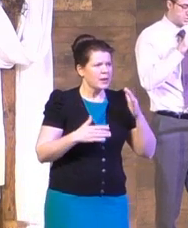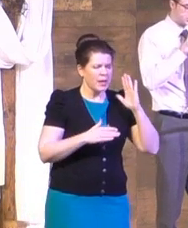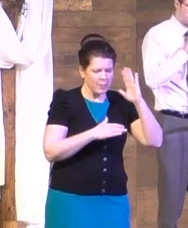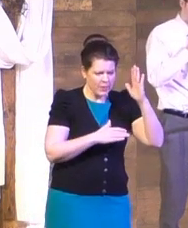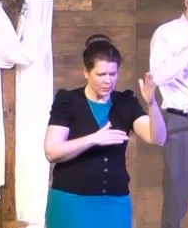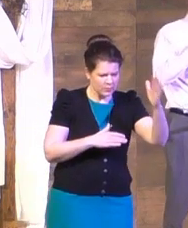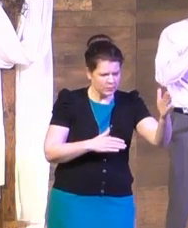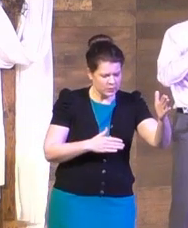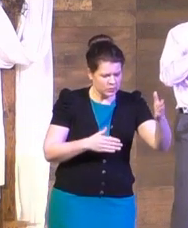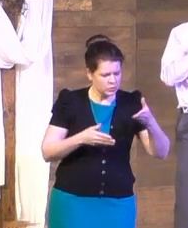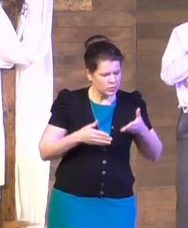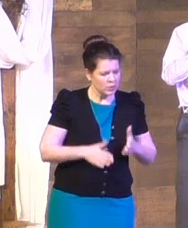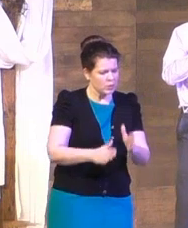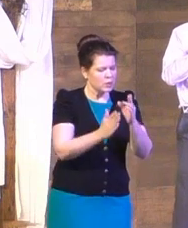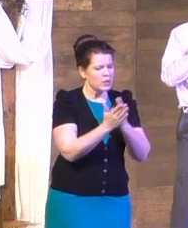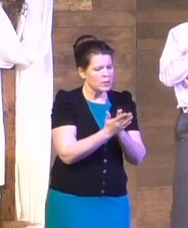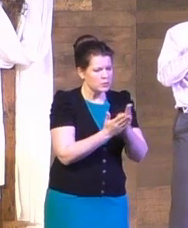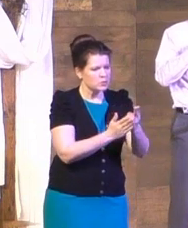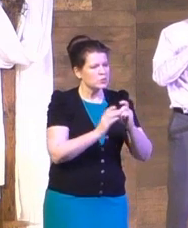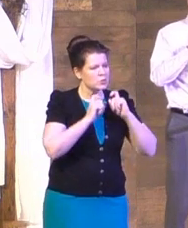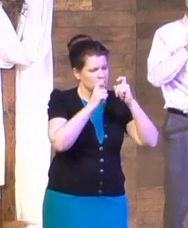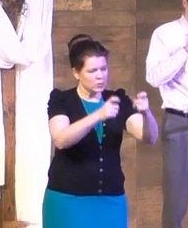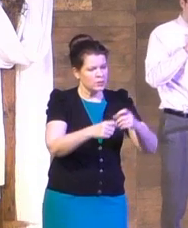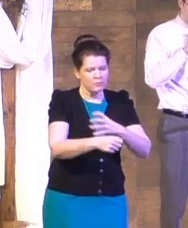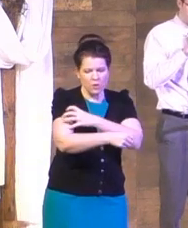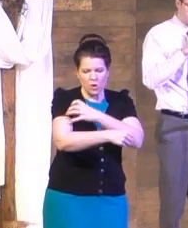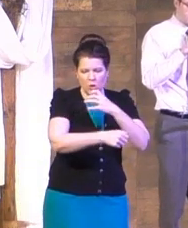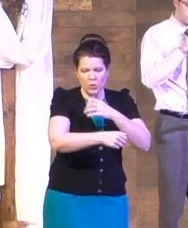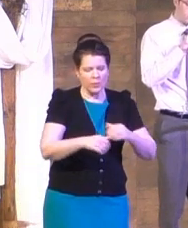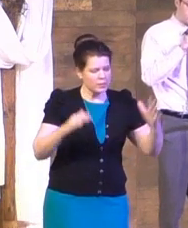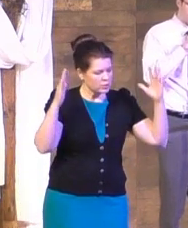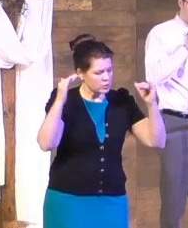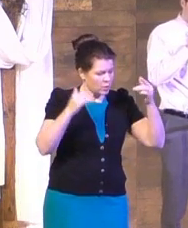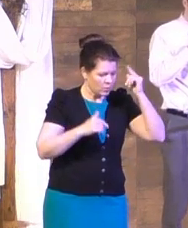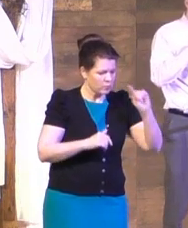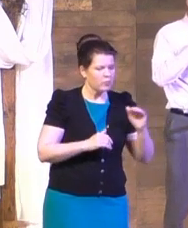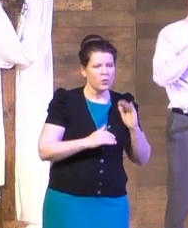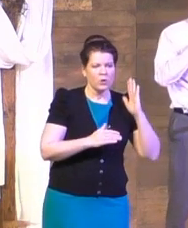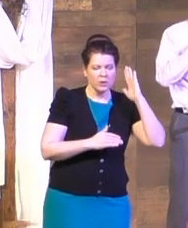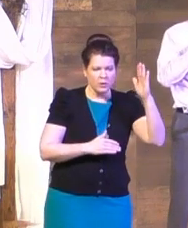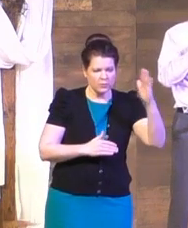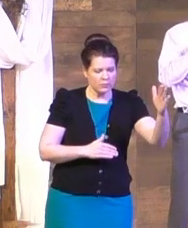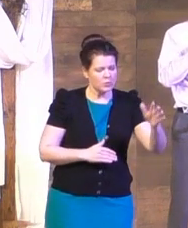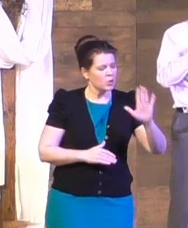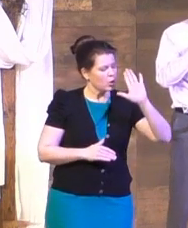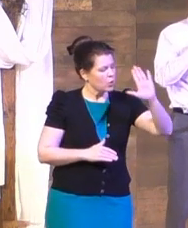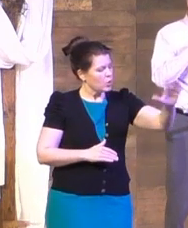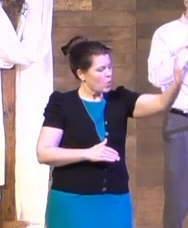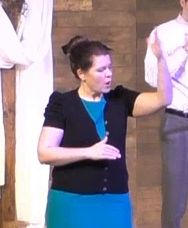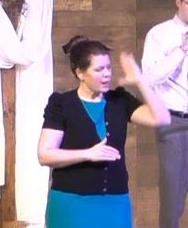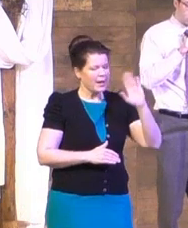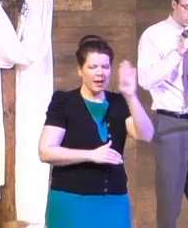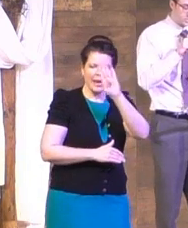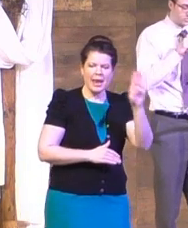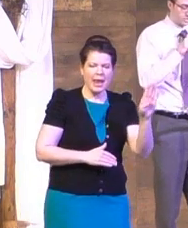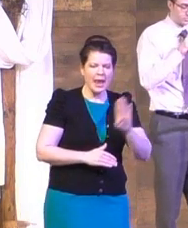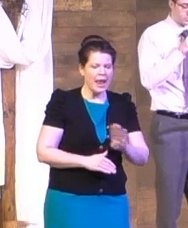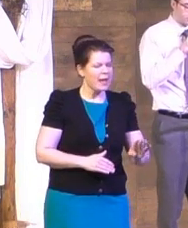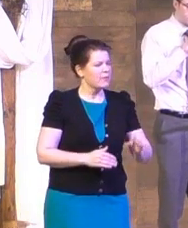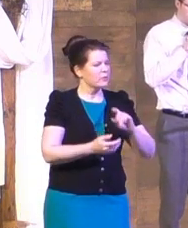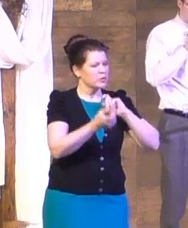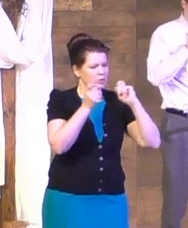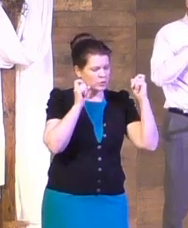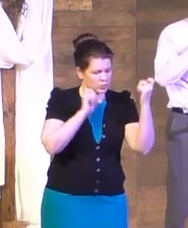this truth give you courage and hope for your future. Your God never changes. He's always